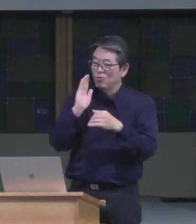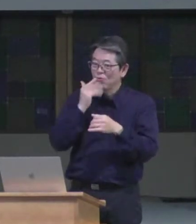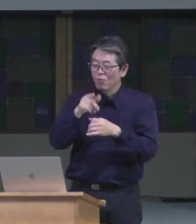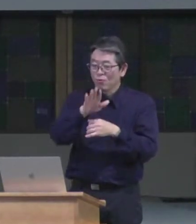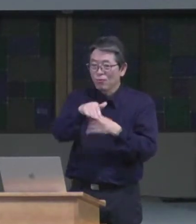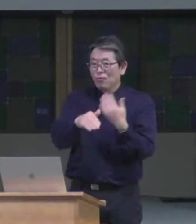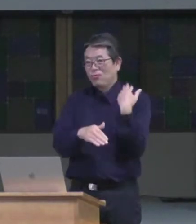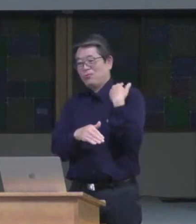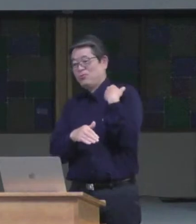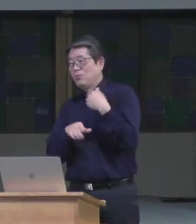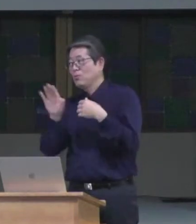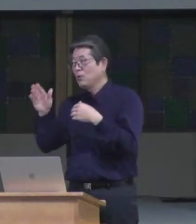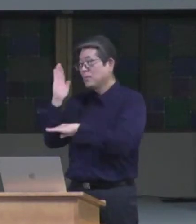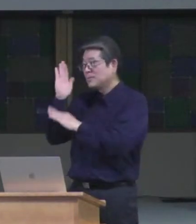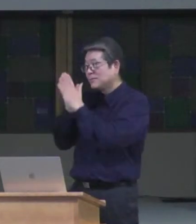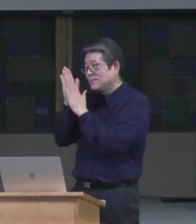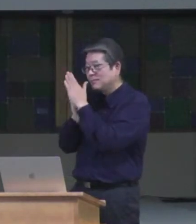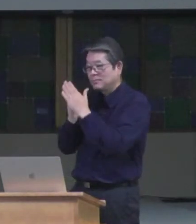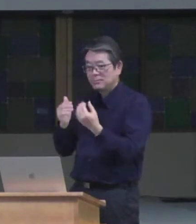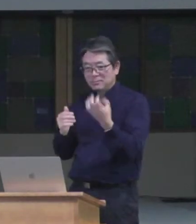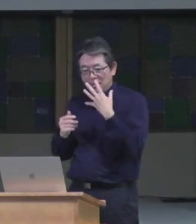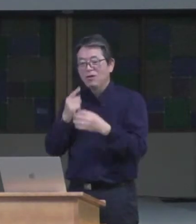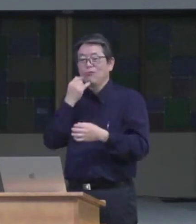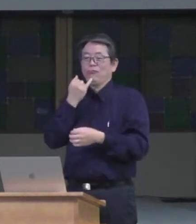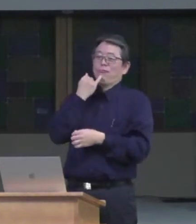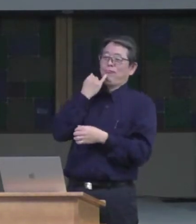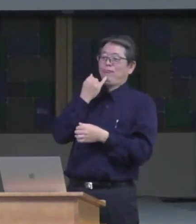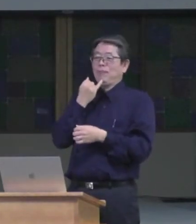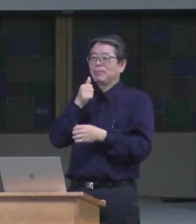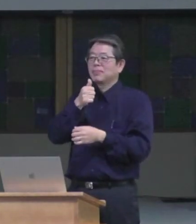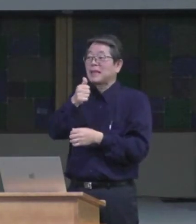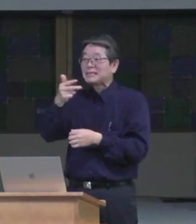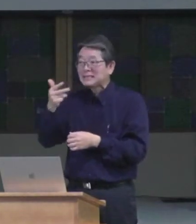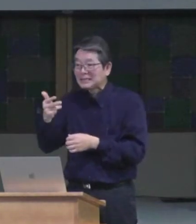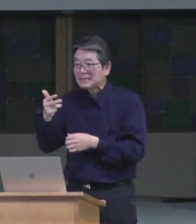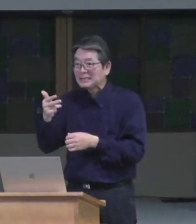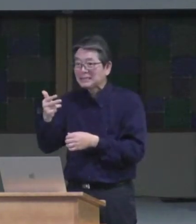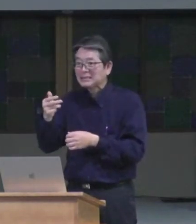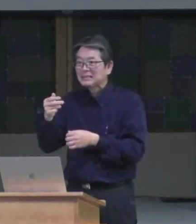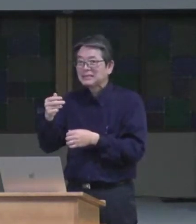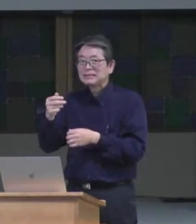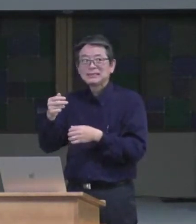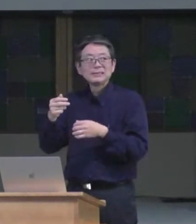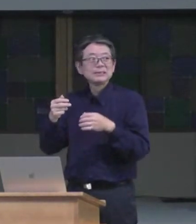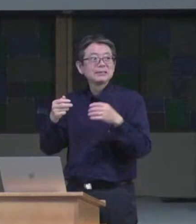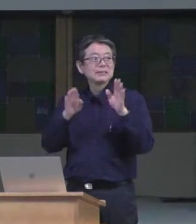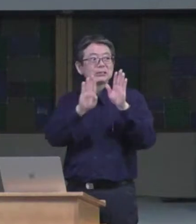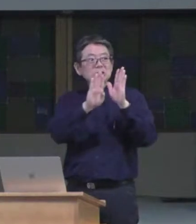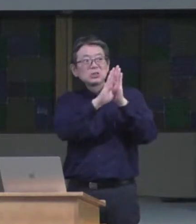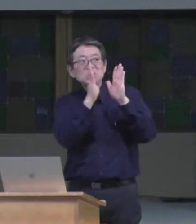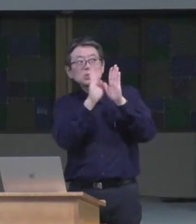religion, Christianity was, but a person asked me, hey, could you preach to us? I'm like, sure, but then they were like,